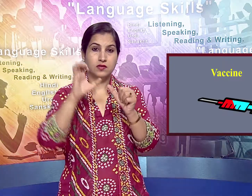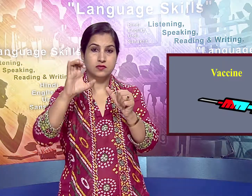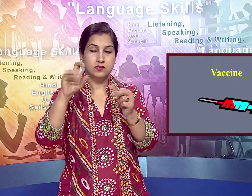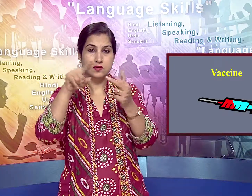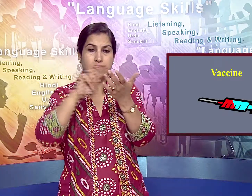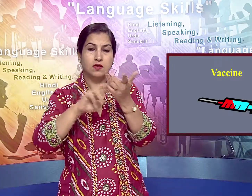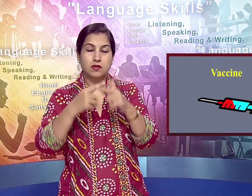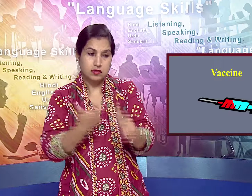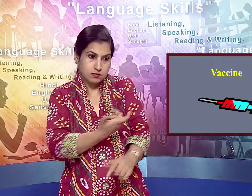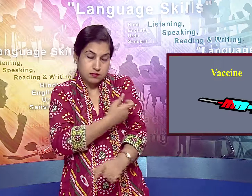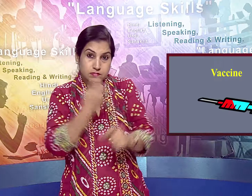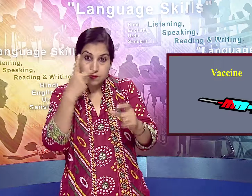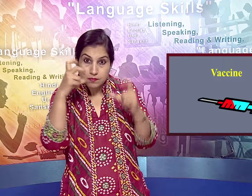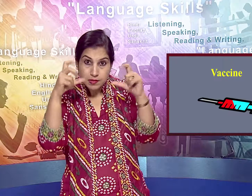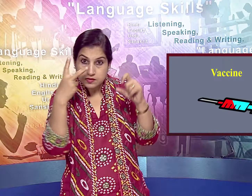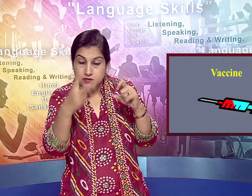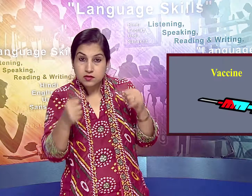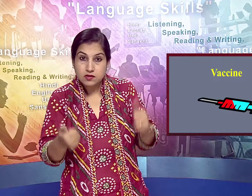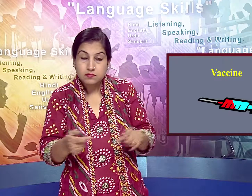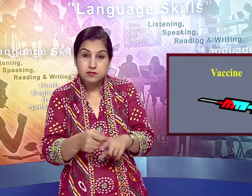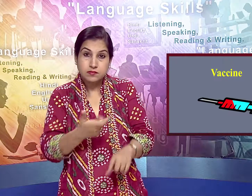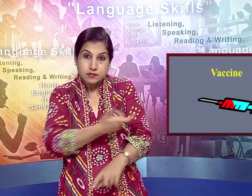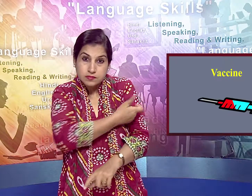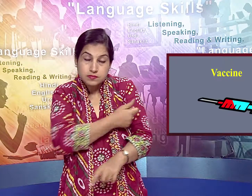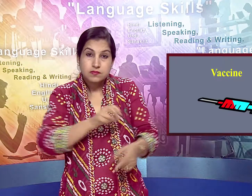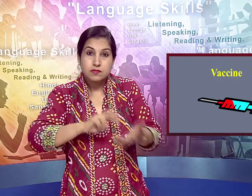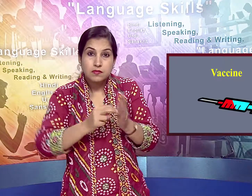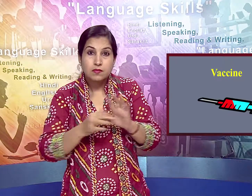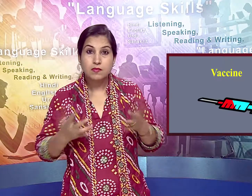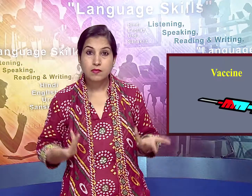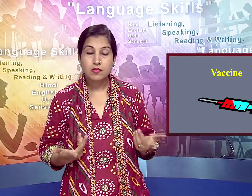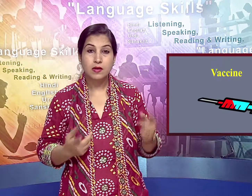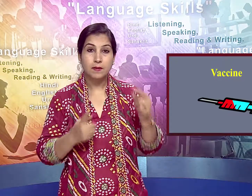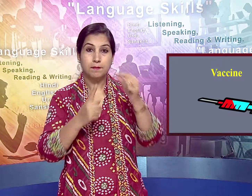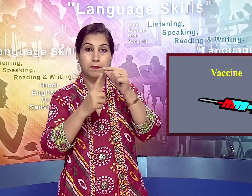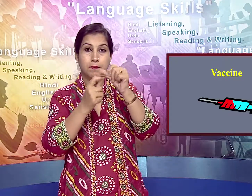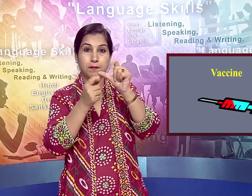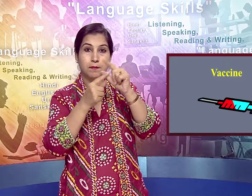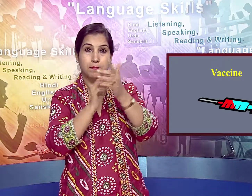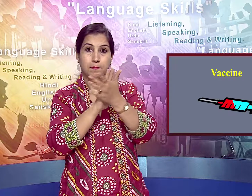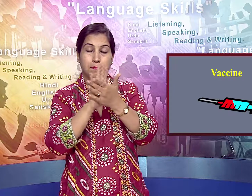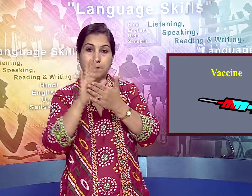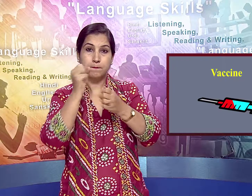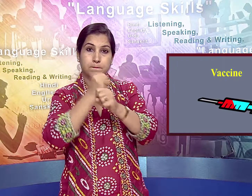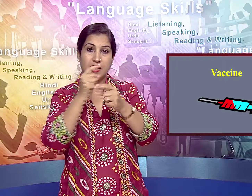vaccine is inactivated or vacant pathogen or their products that function